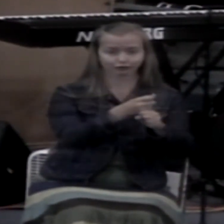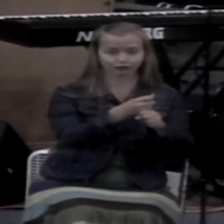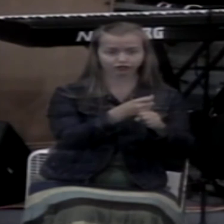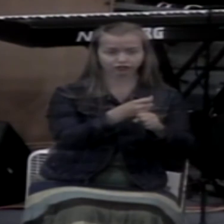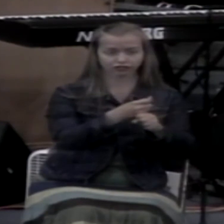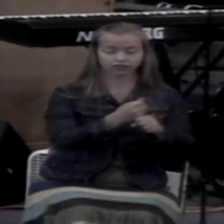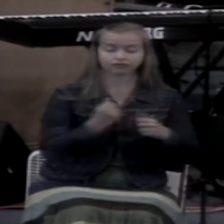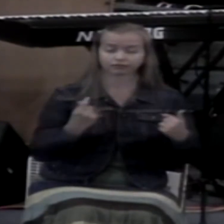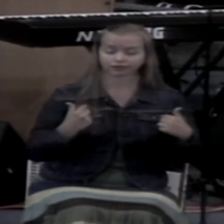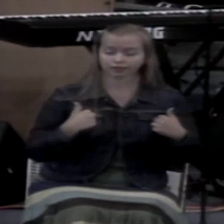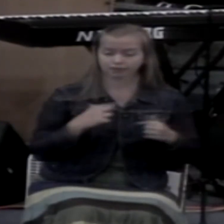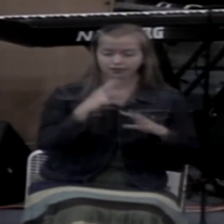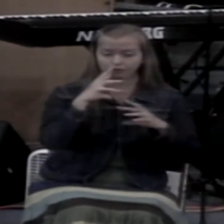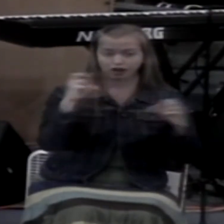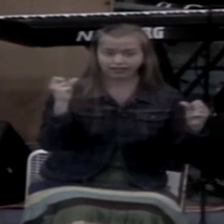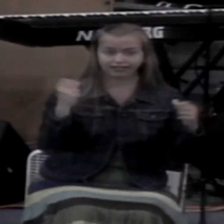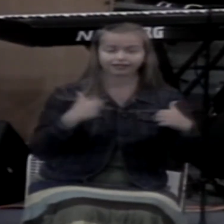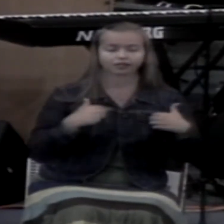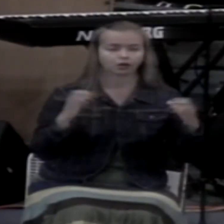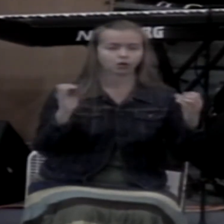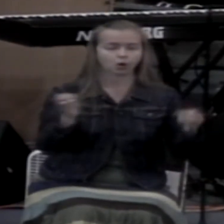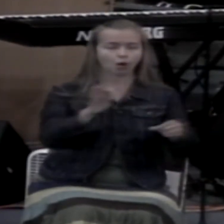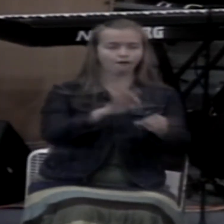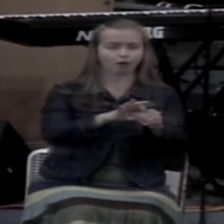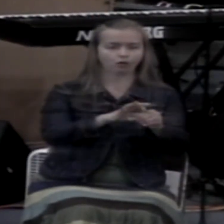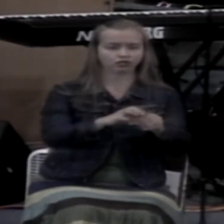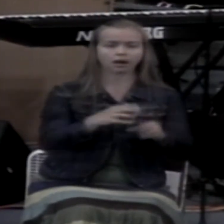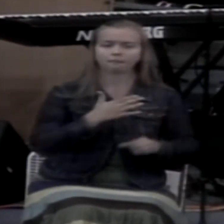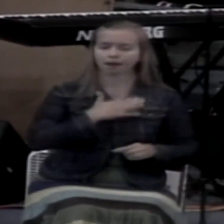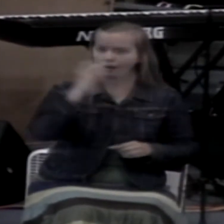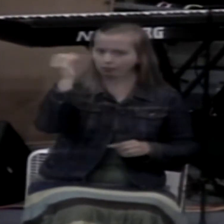which our district board wanted to do something,